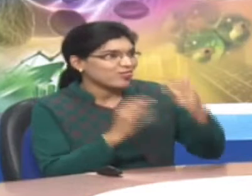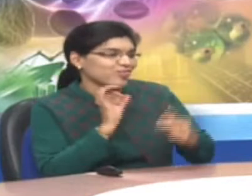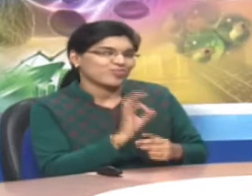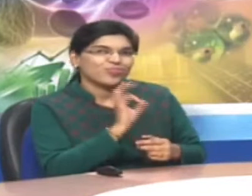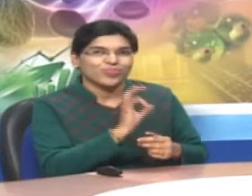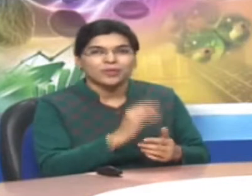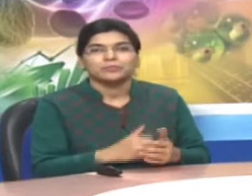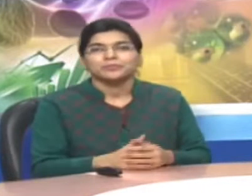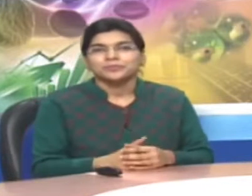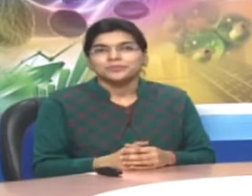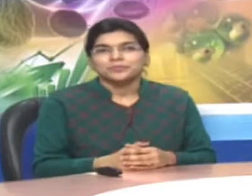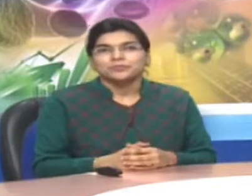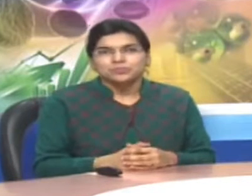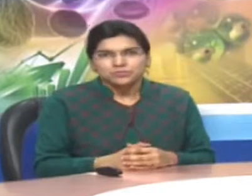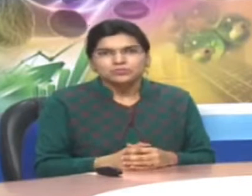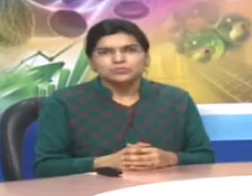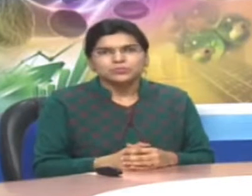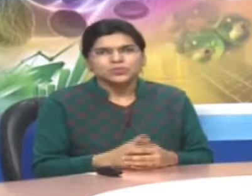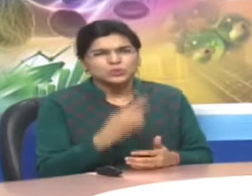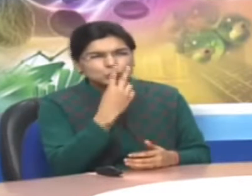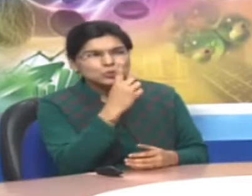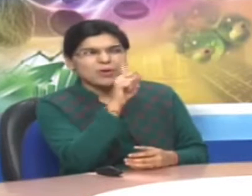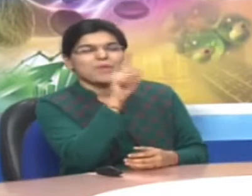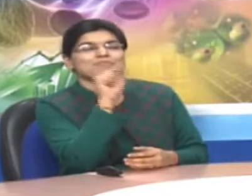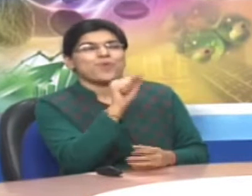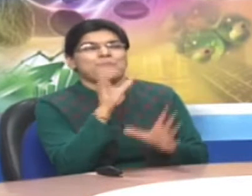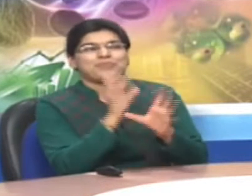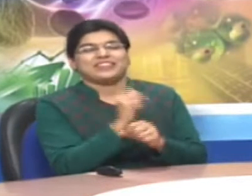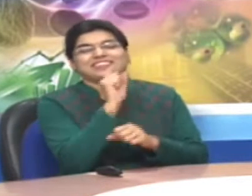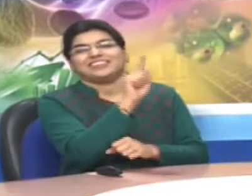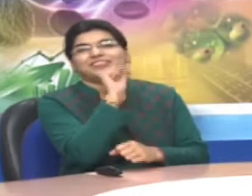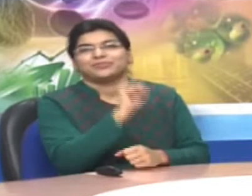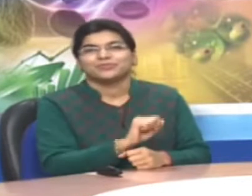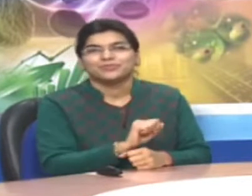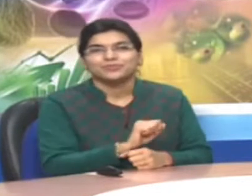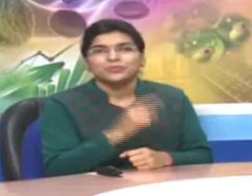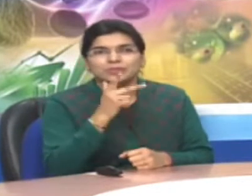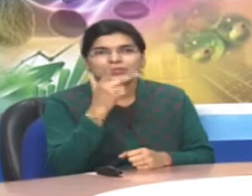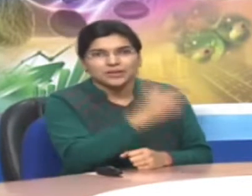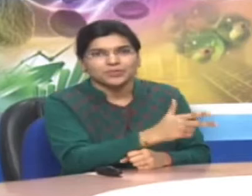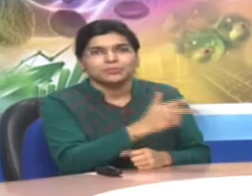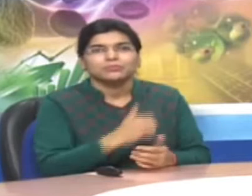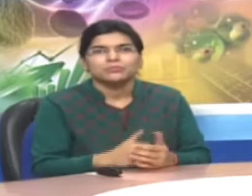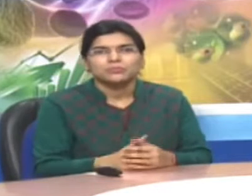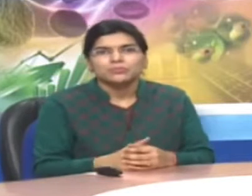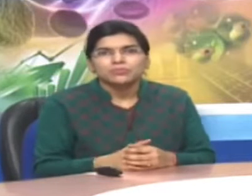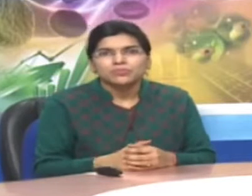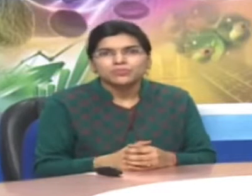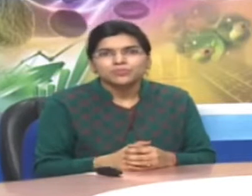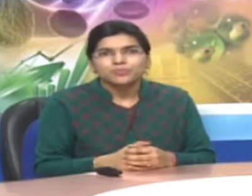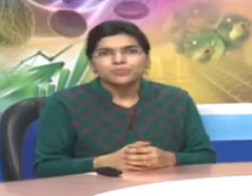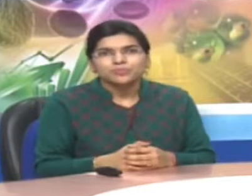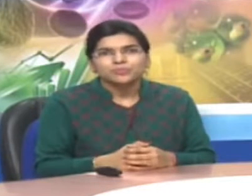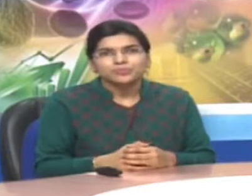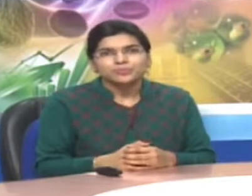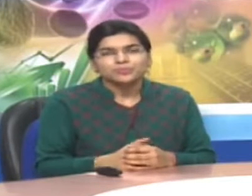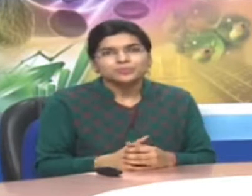"This is extremely interesting, but you seem to miss the point of my remark.